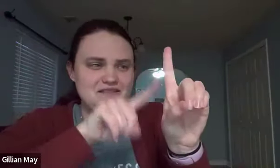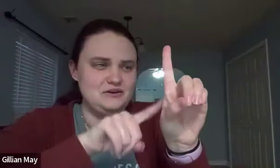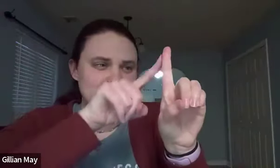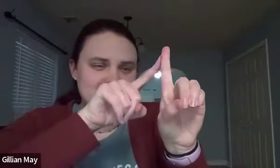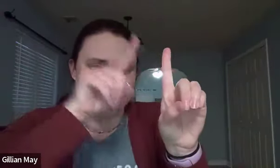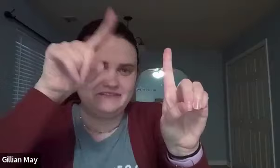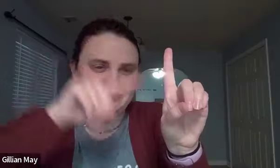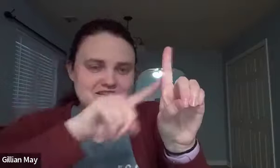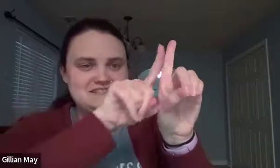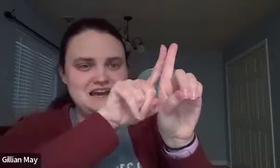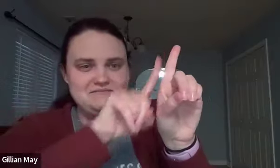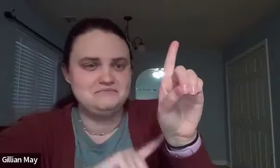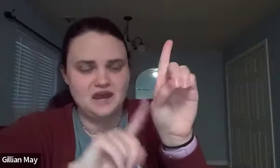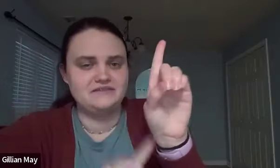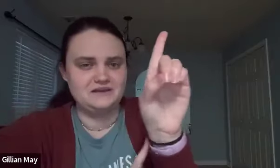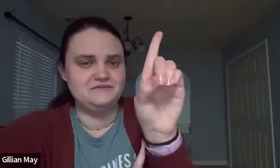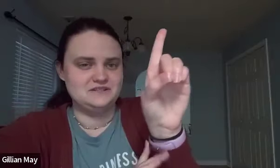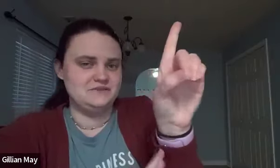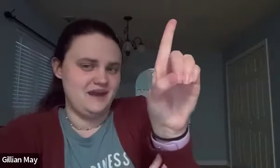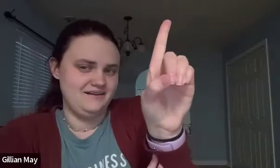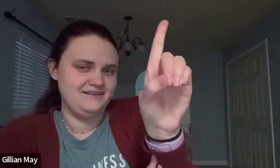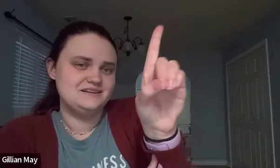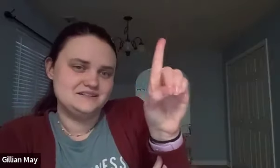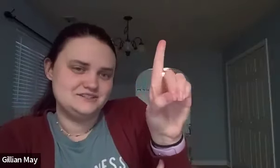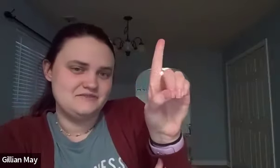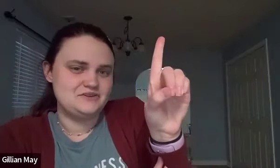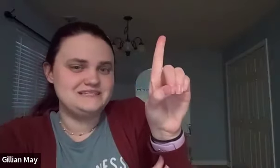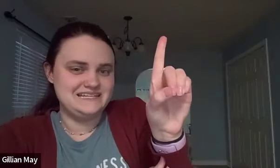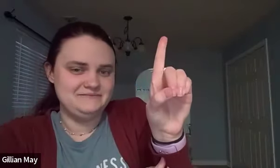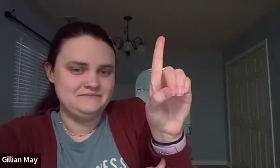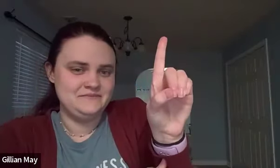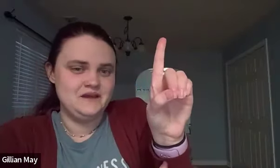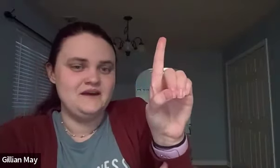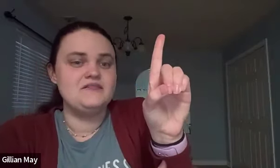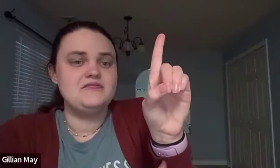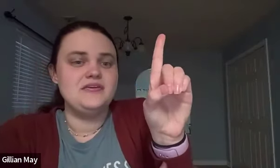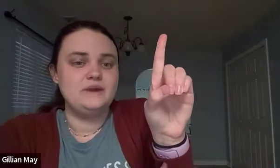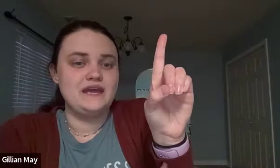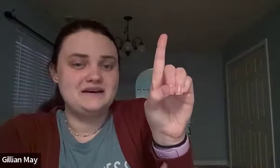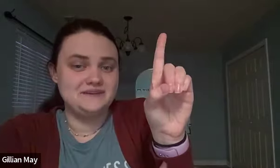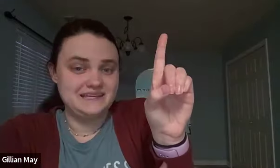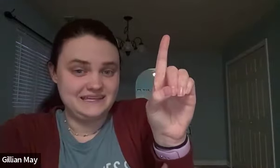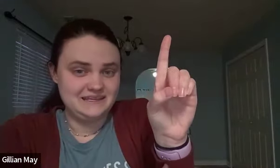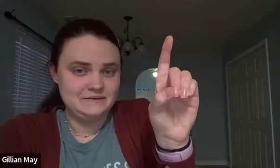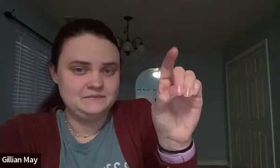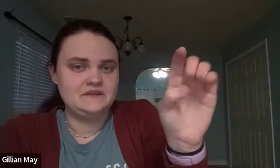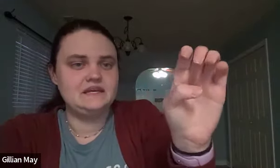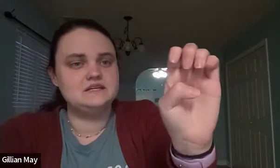little pointer finger to the side and got that confusing, but yeah. So you have your little D. Then we have E. E is